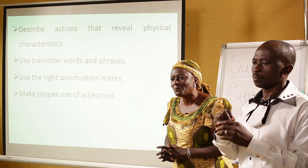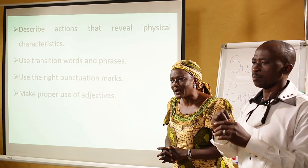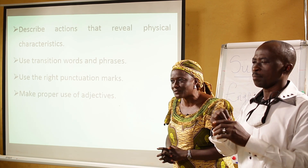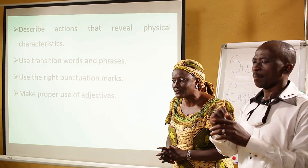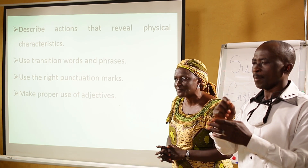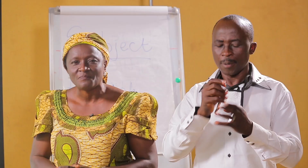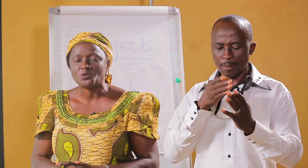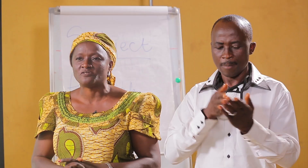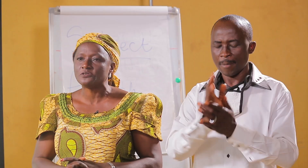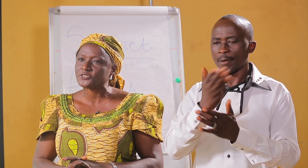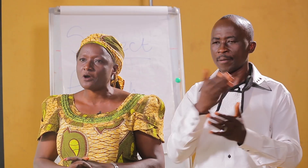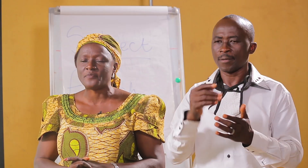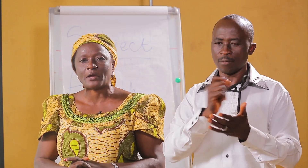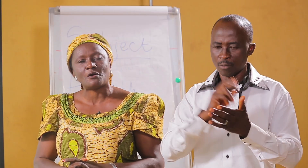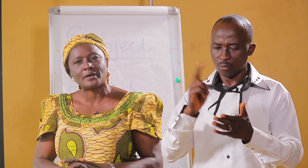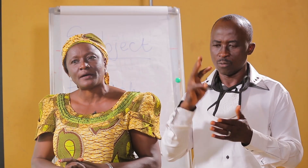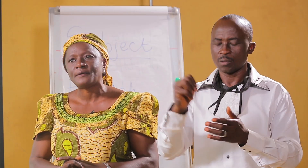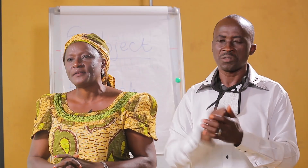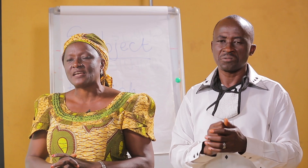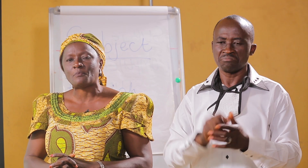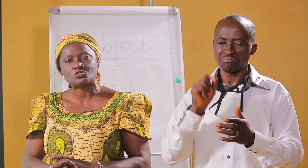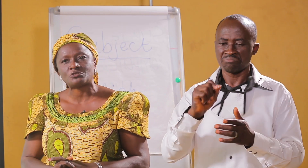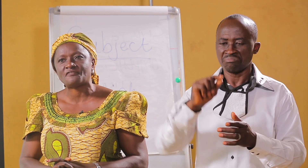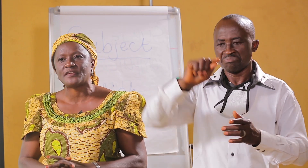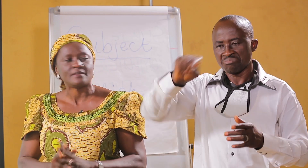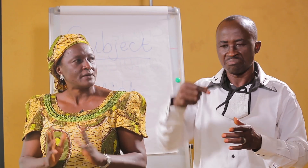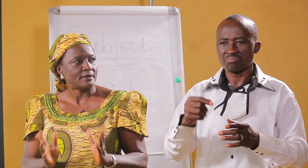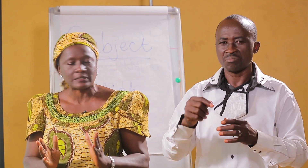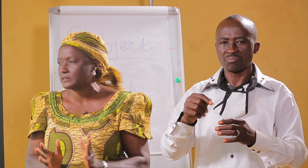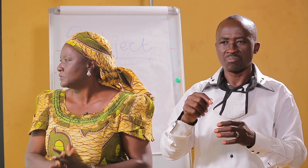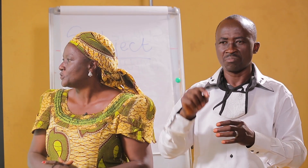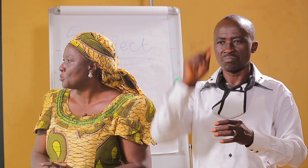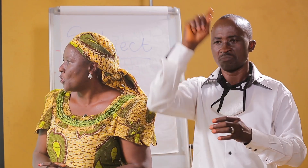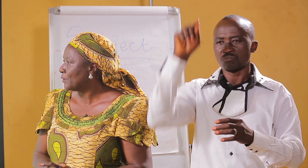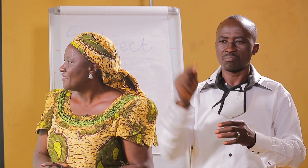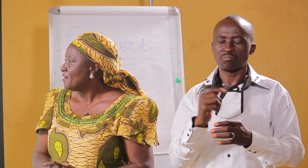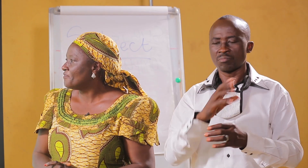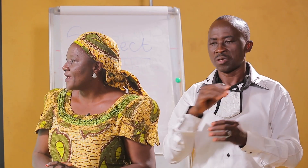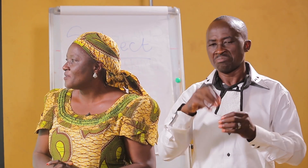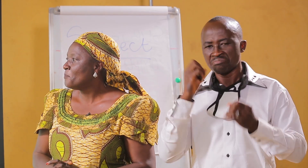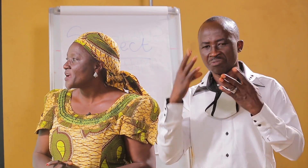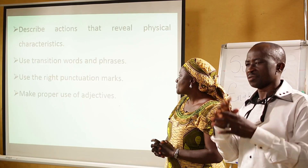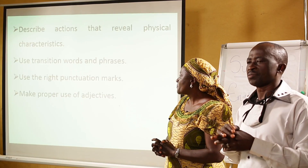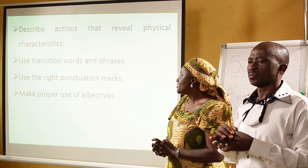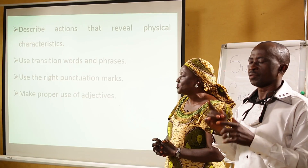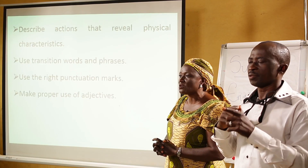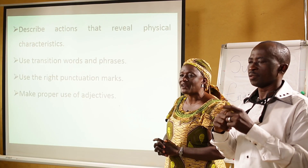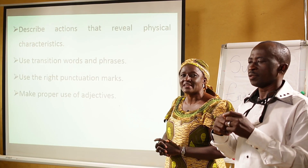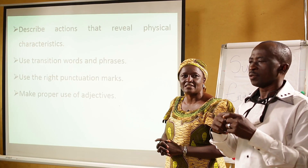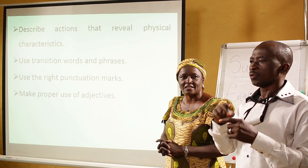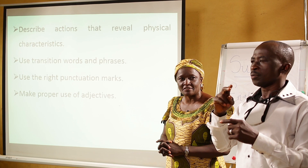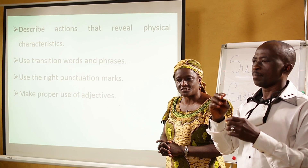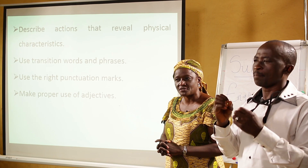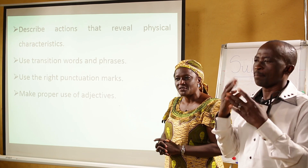punctuation marks. Your full stop, the comma, the apostrophe, and so on. Then, make proper use